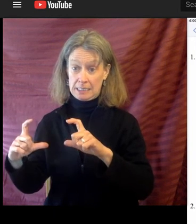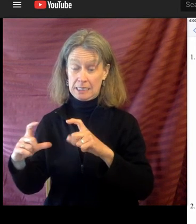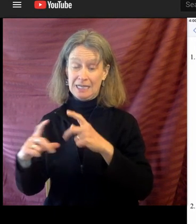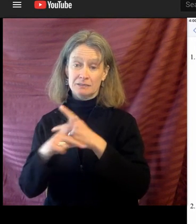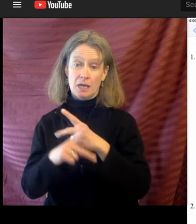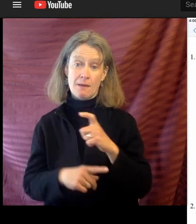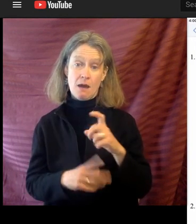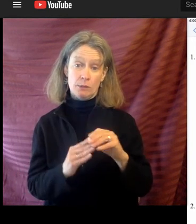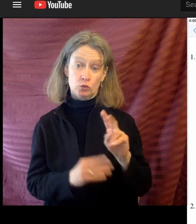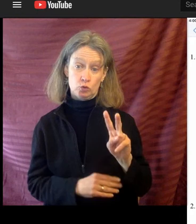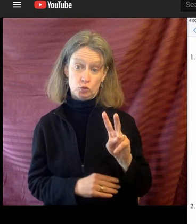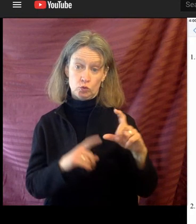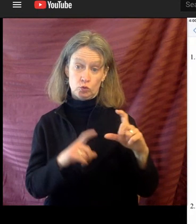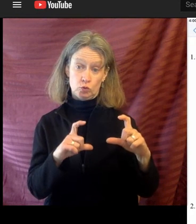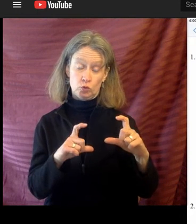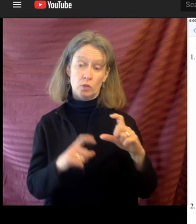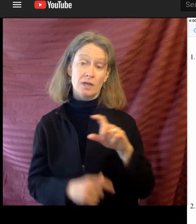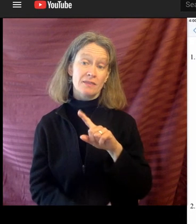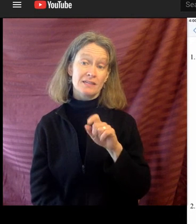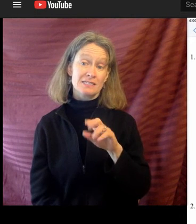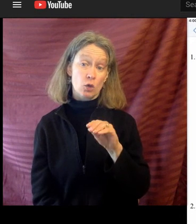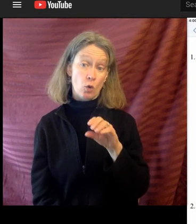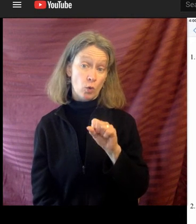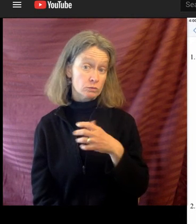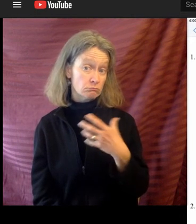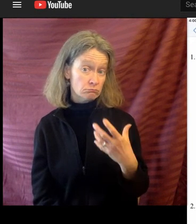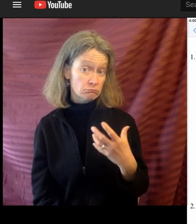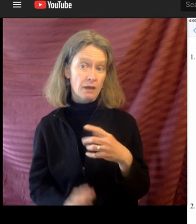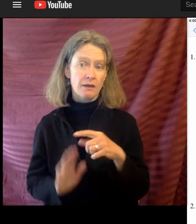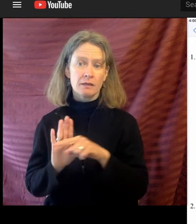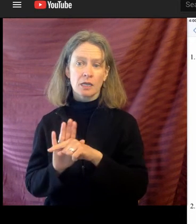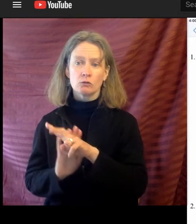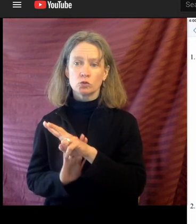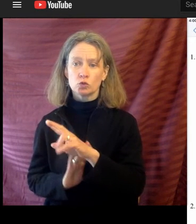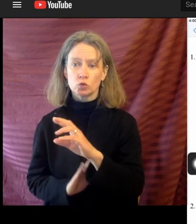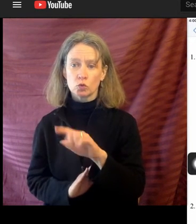are -2, 0, and 3, 0.